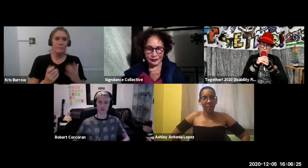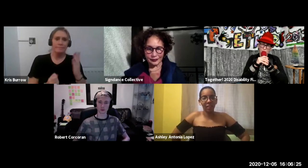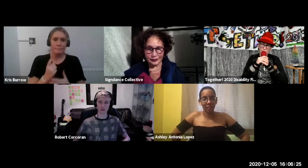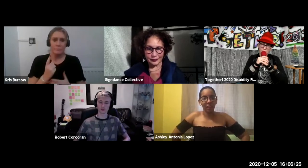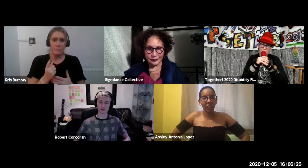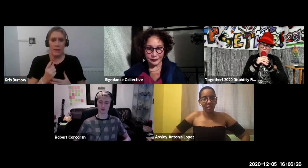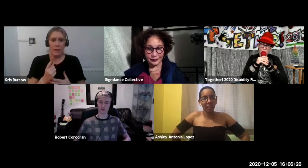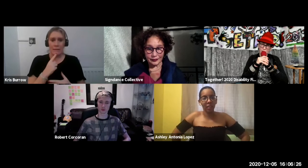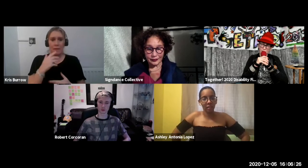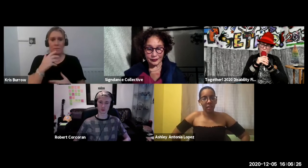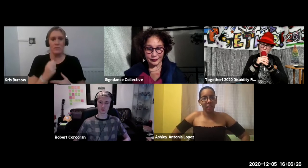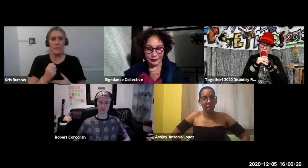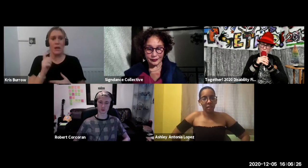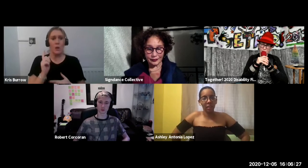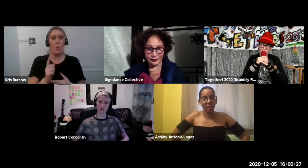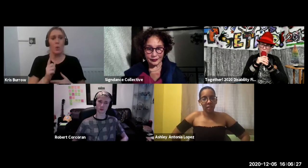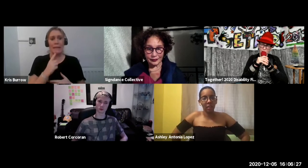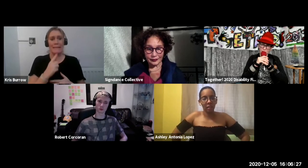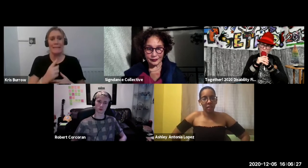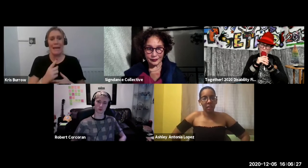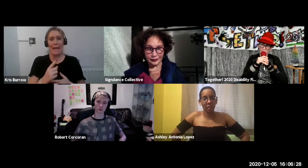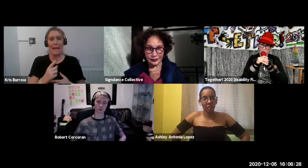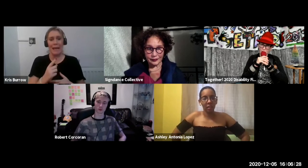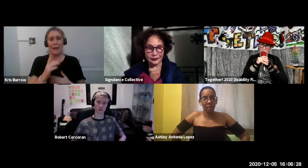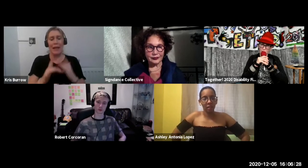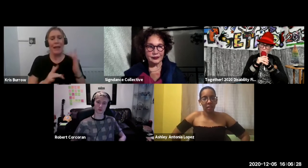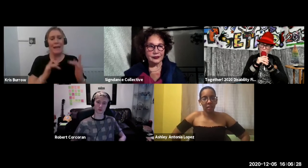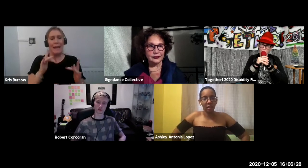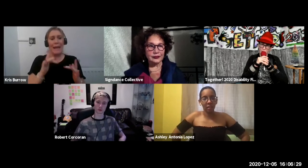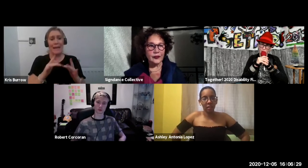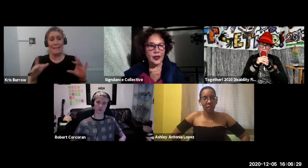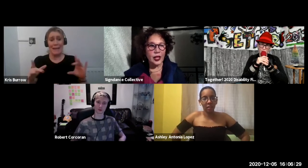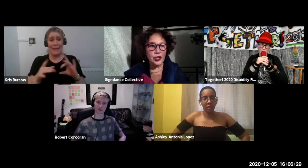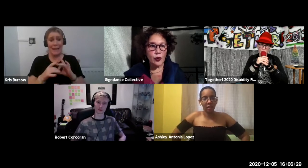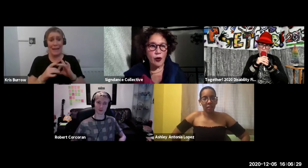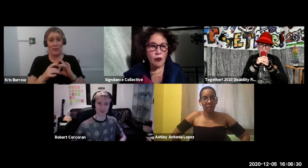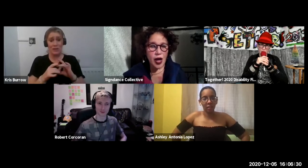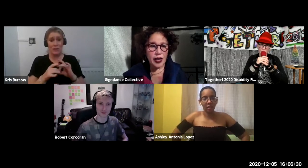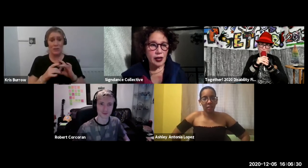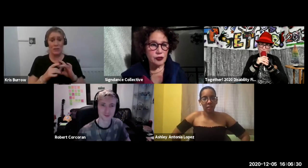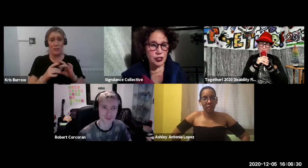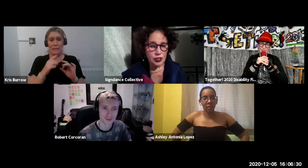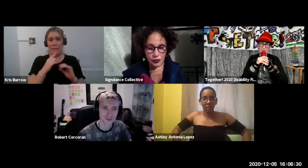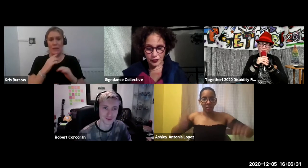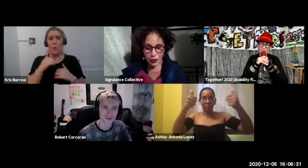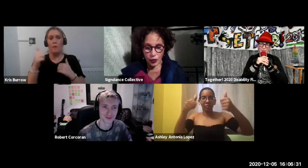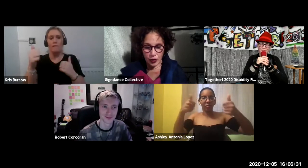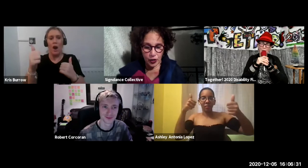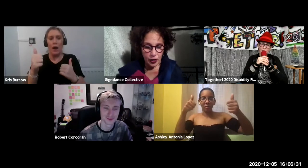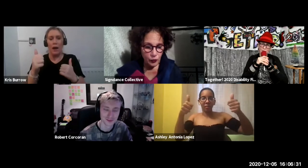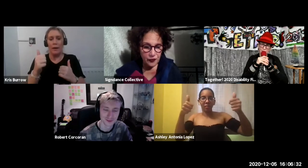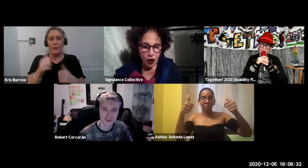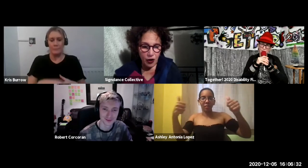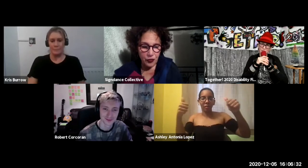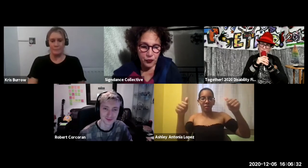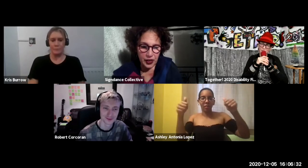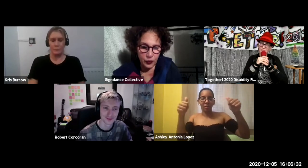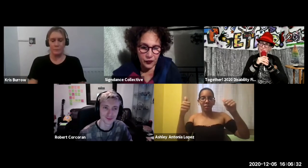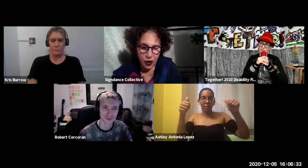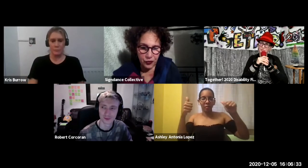up to say the internet connection is unstable. I don't know what's going on at the exchange. You're all right now, Ju. We've